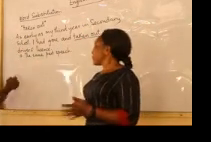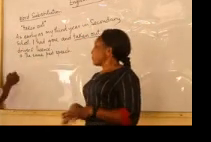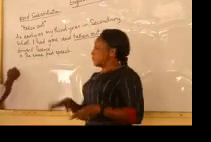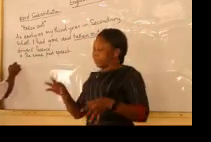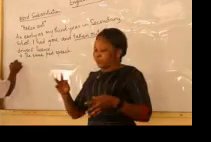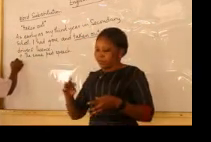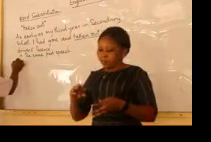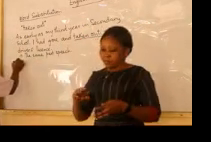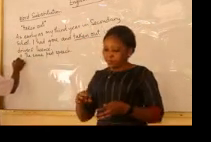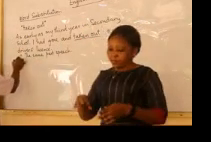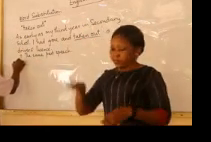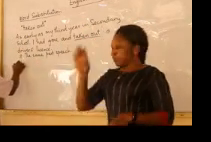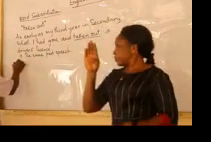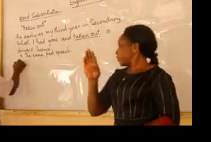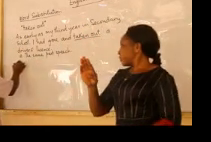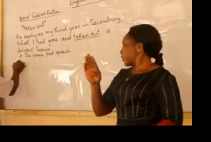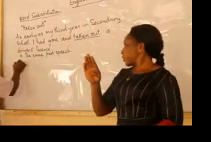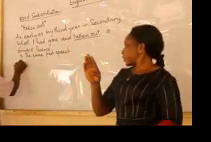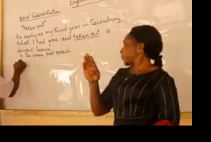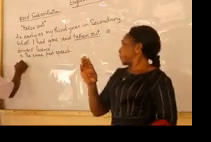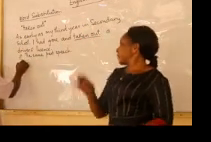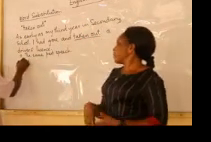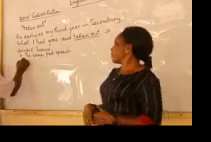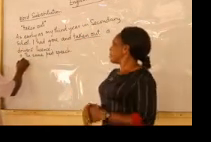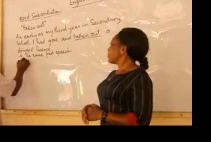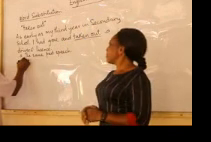Then, the second one is